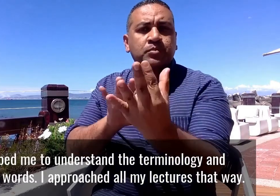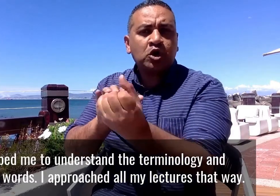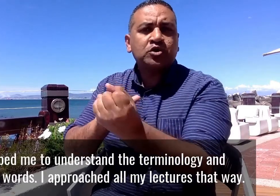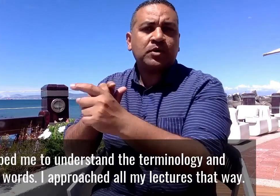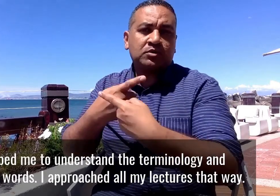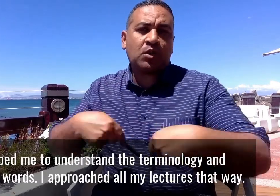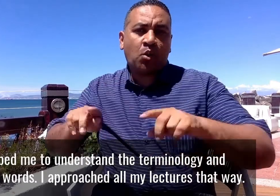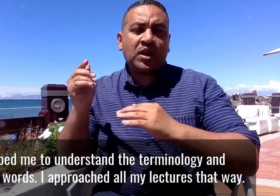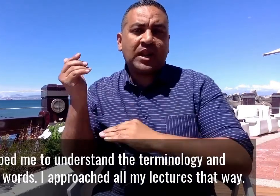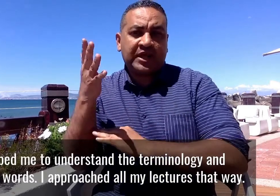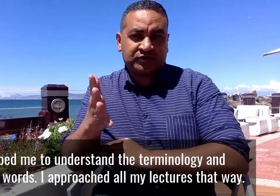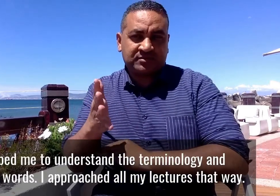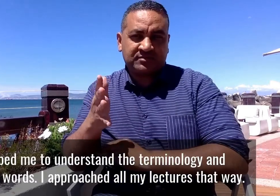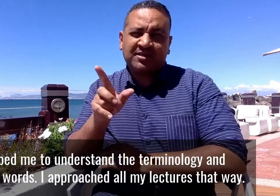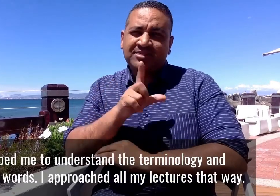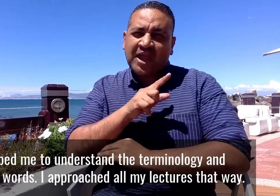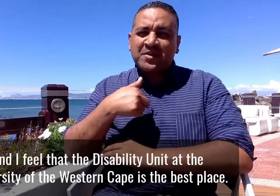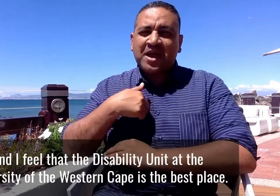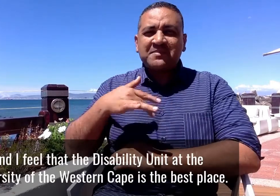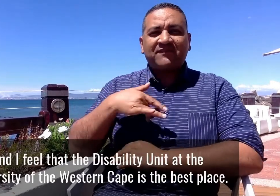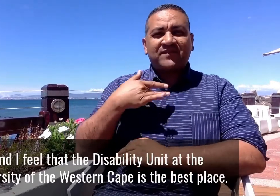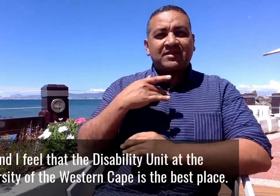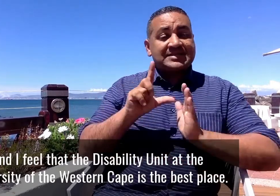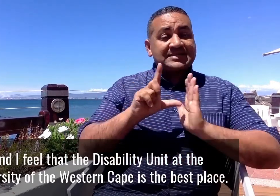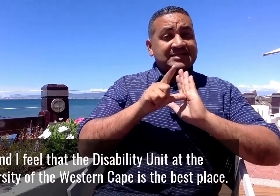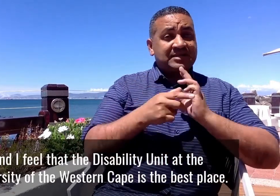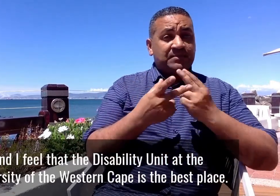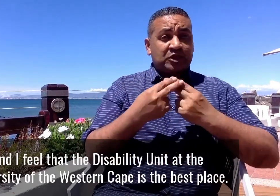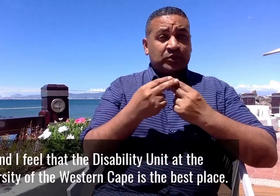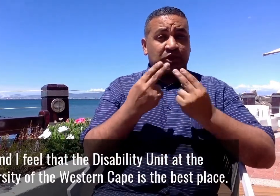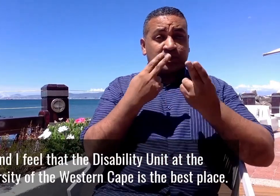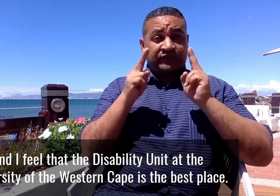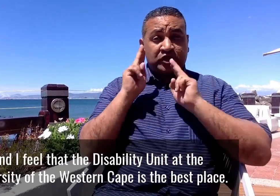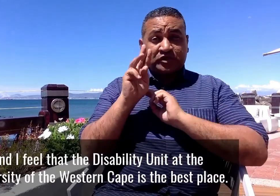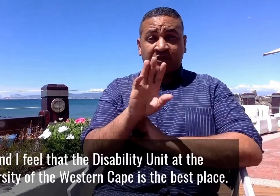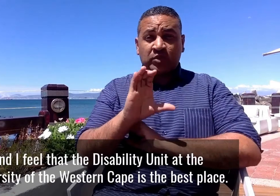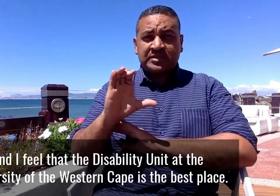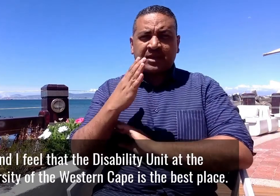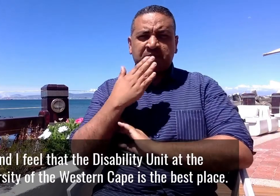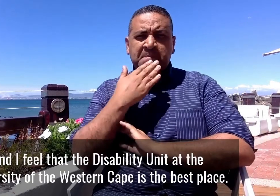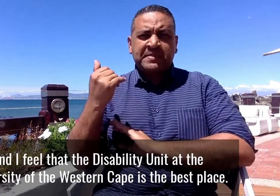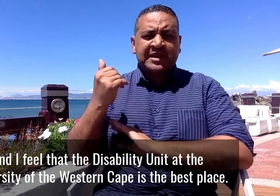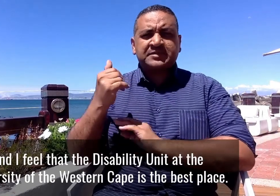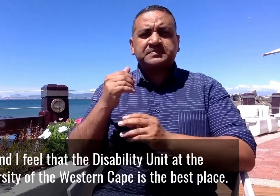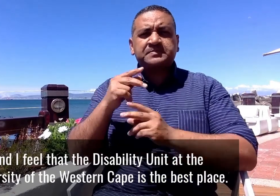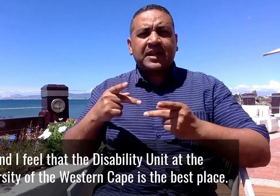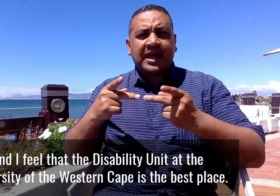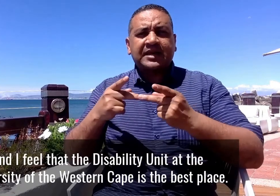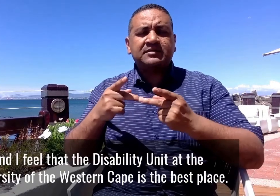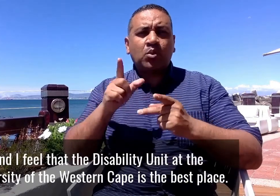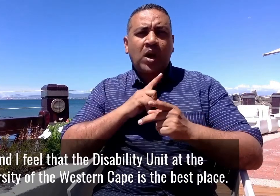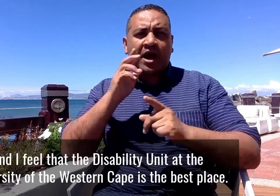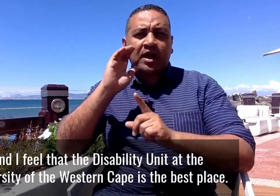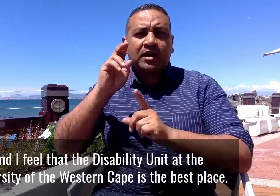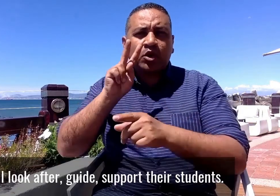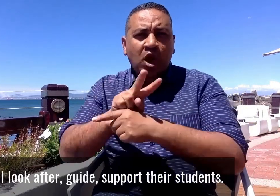I approached all my lectures that way, and I feel that the disability unit at the University of the Western Cape is the best place. They